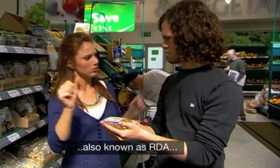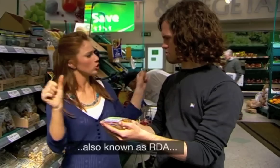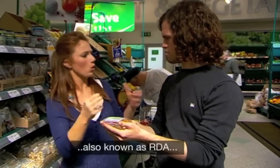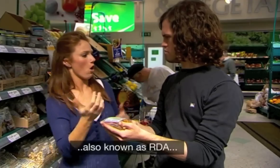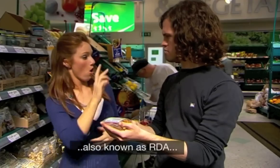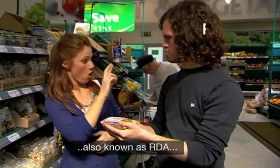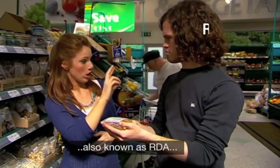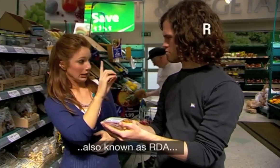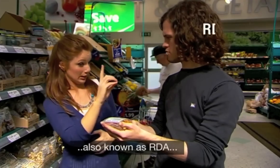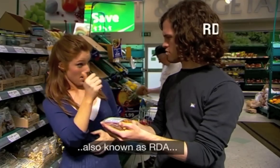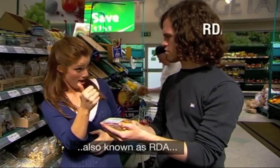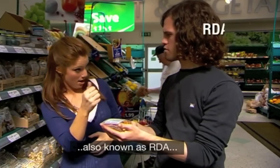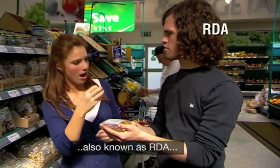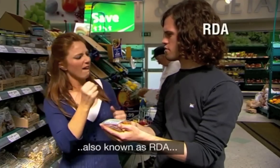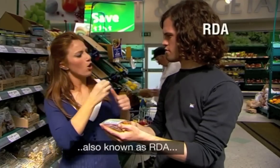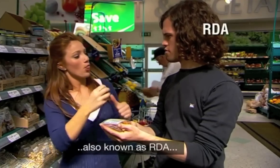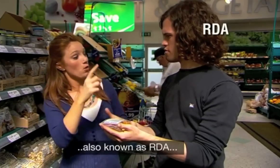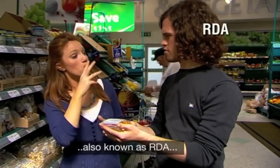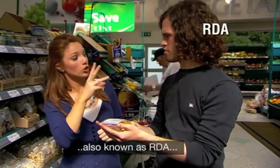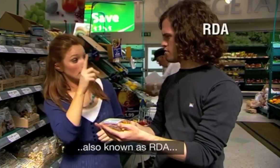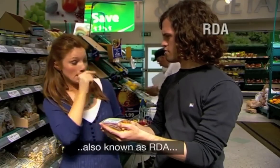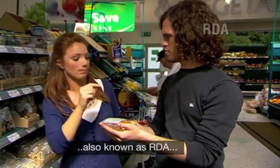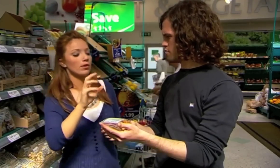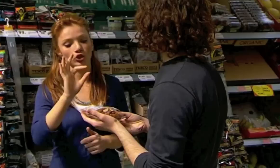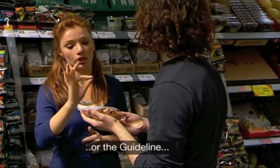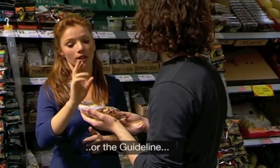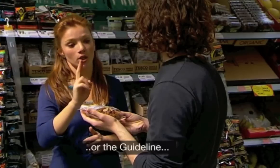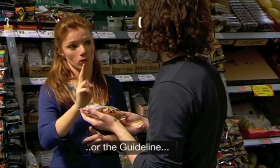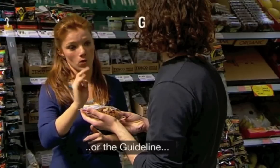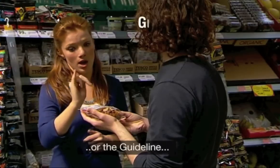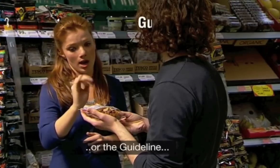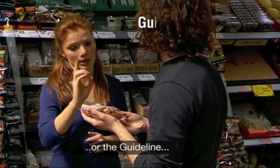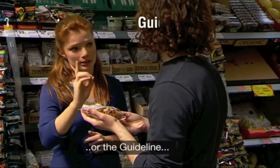also known as or DA, or the guideline